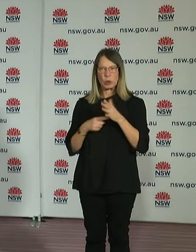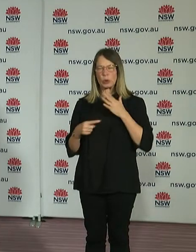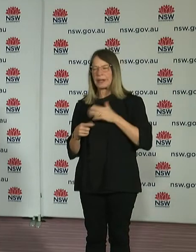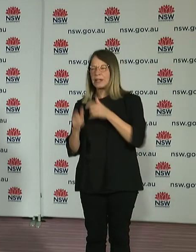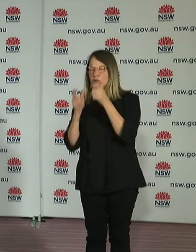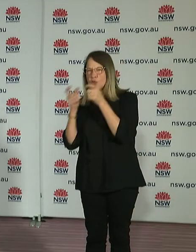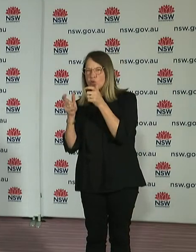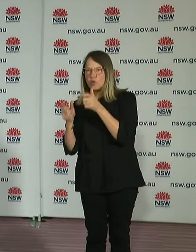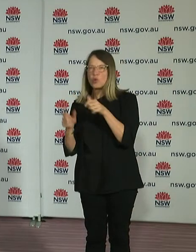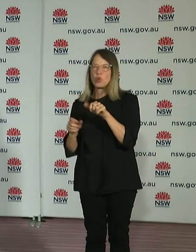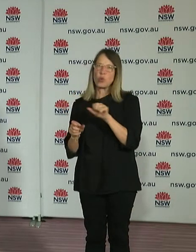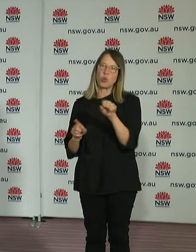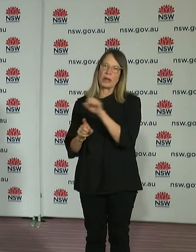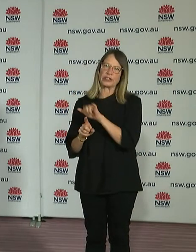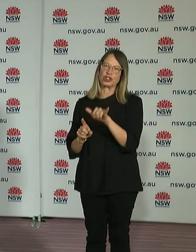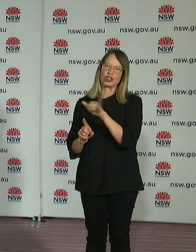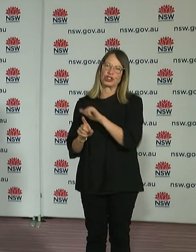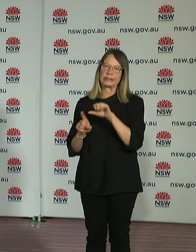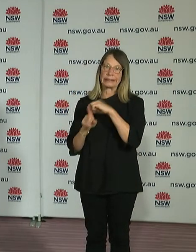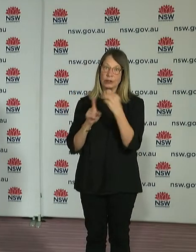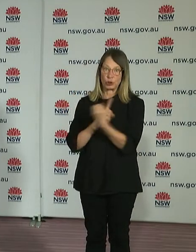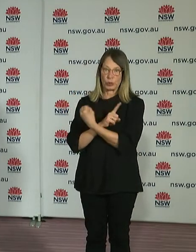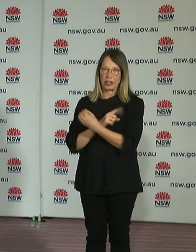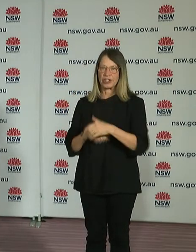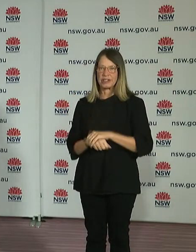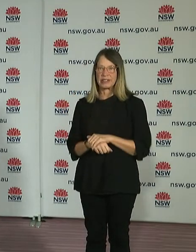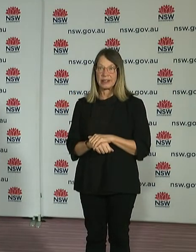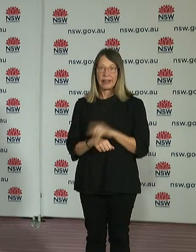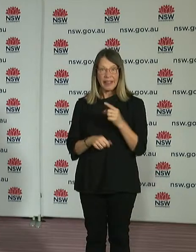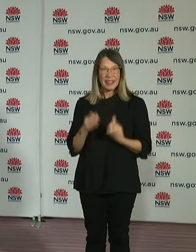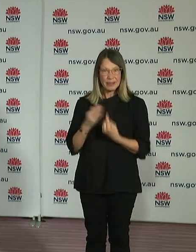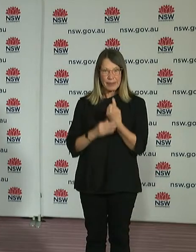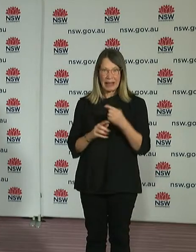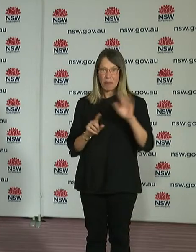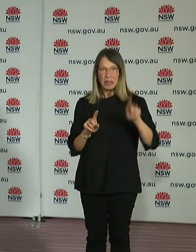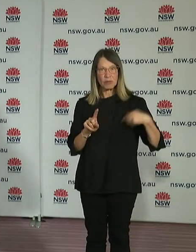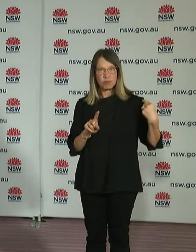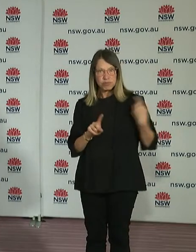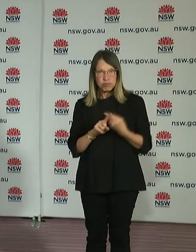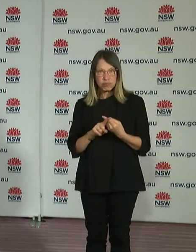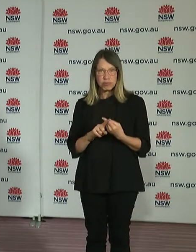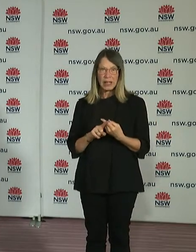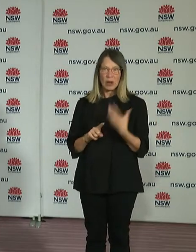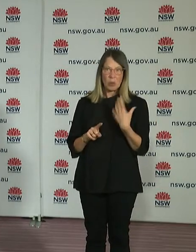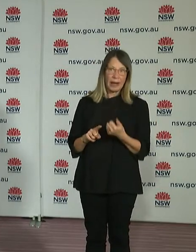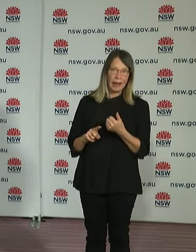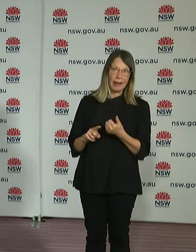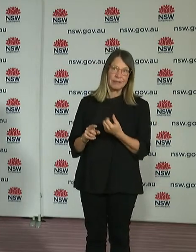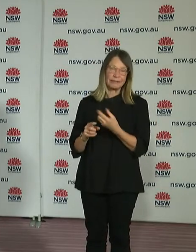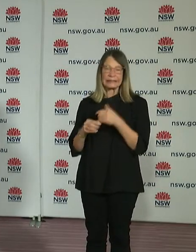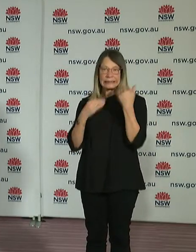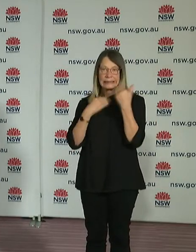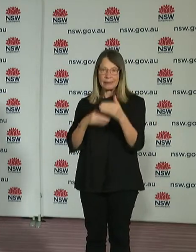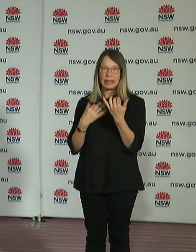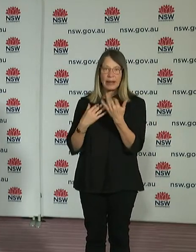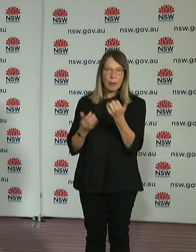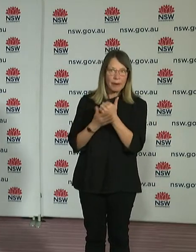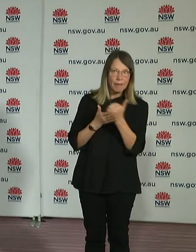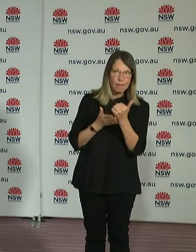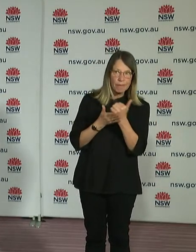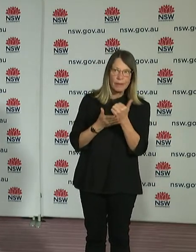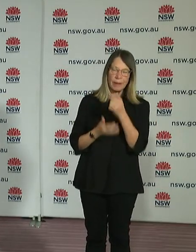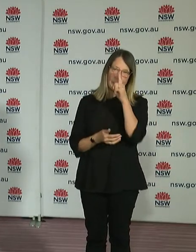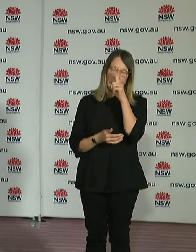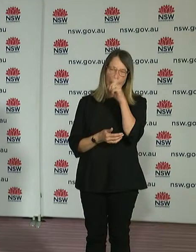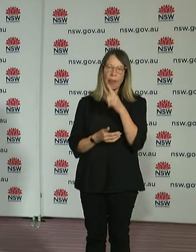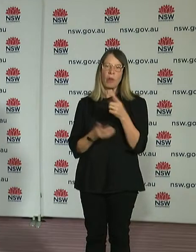where we've had to determine where best to allocate our resources. Now, the key message is that if